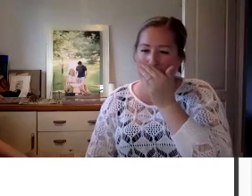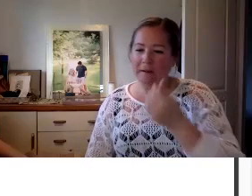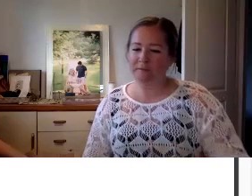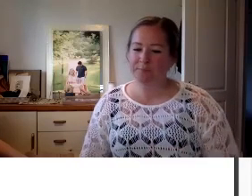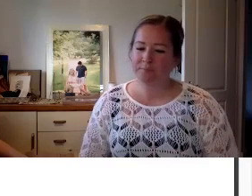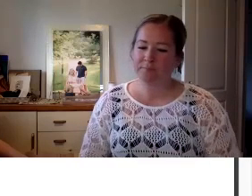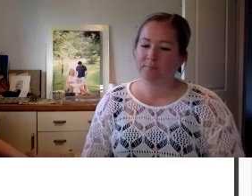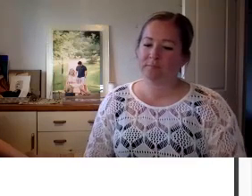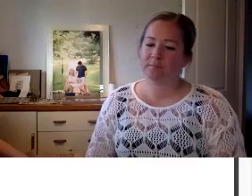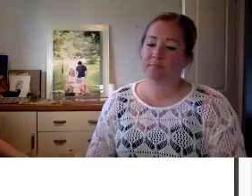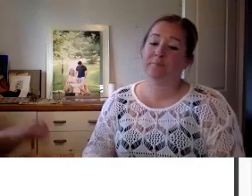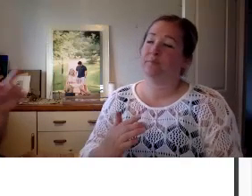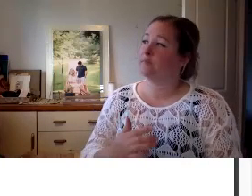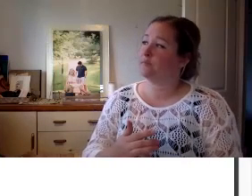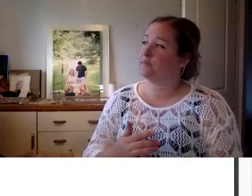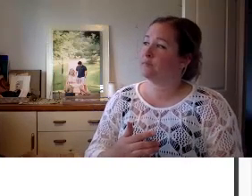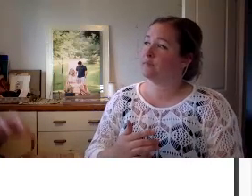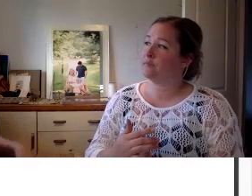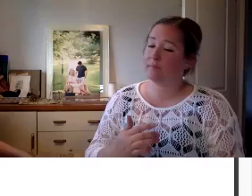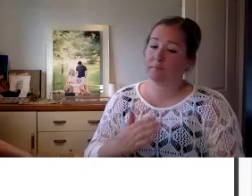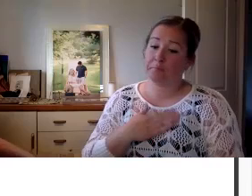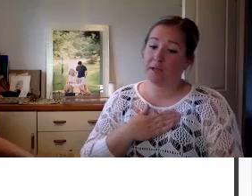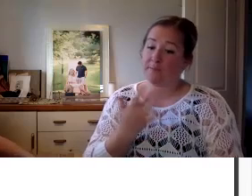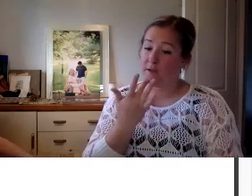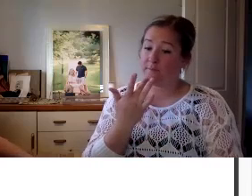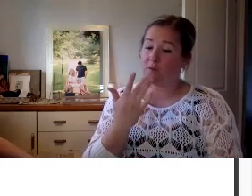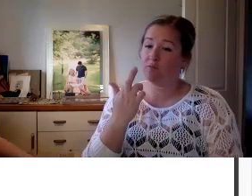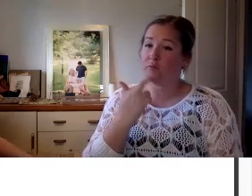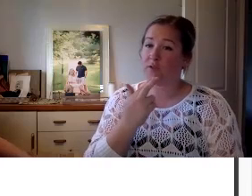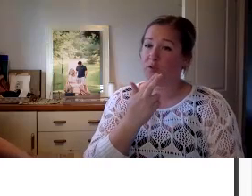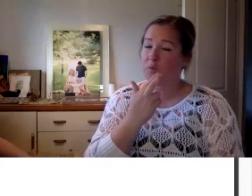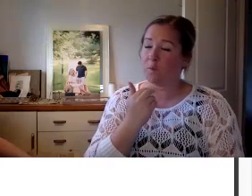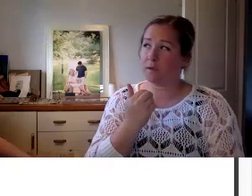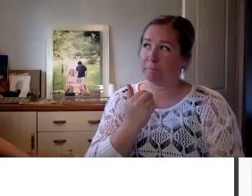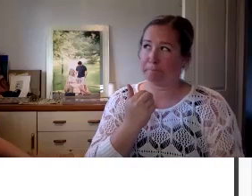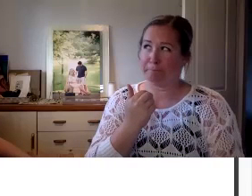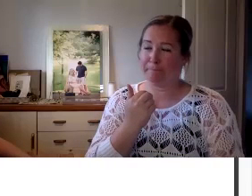donuts. Show the word favorite. The word favorite.